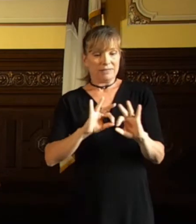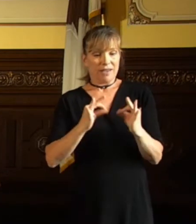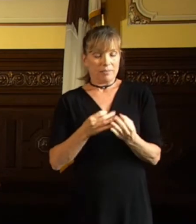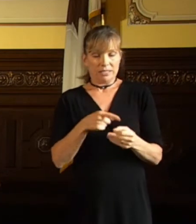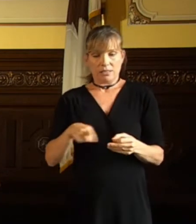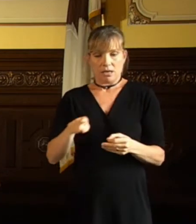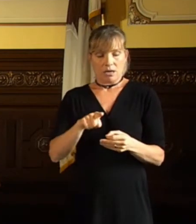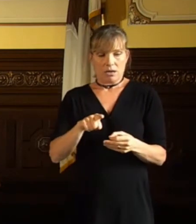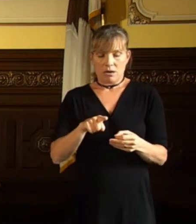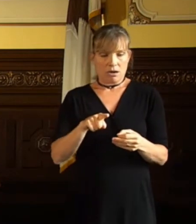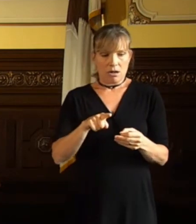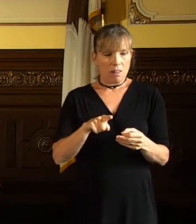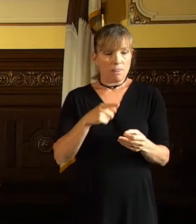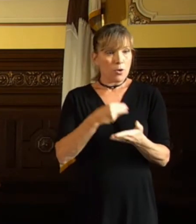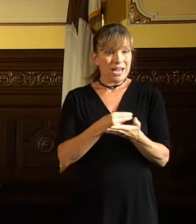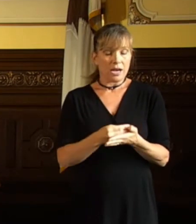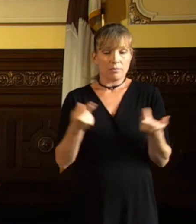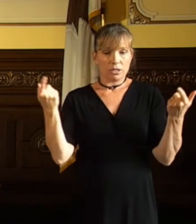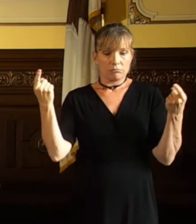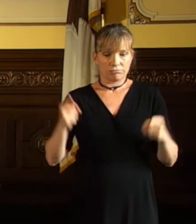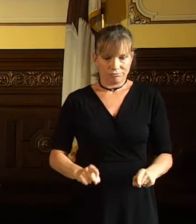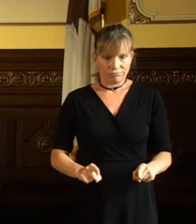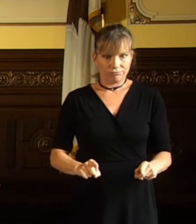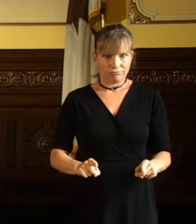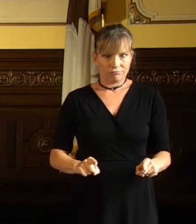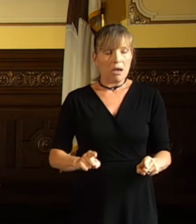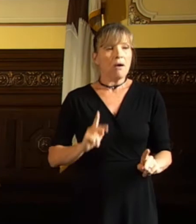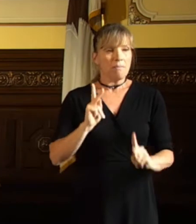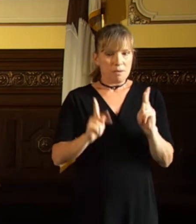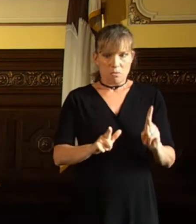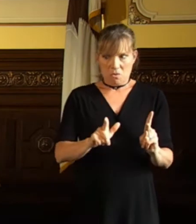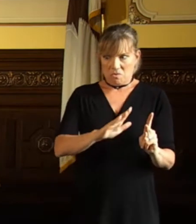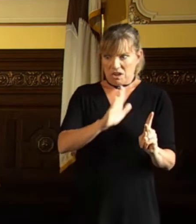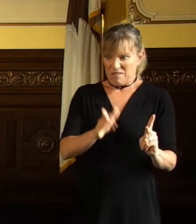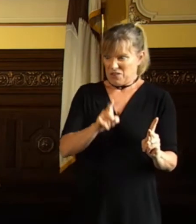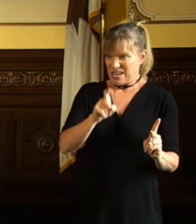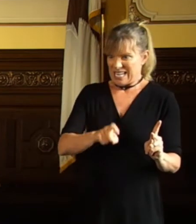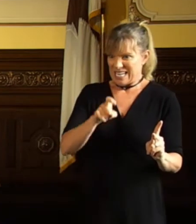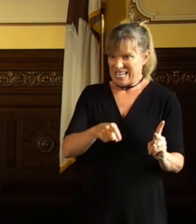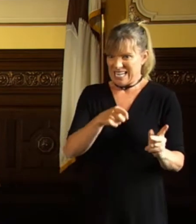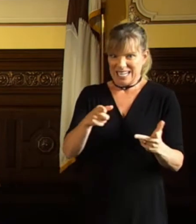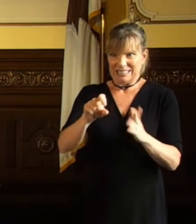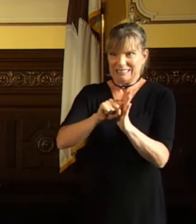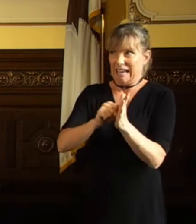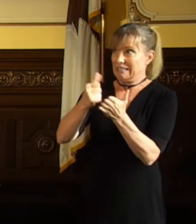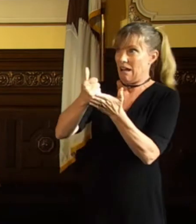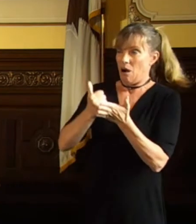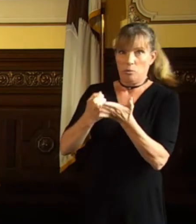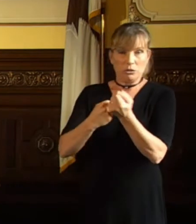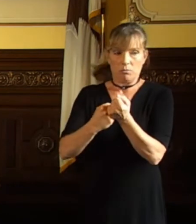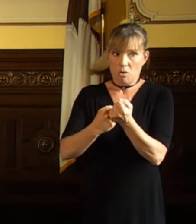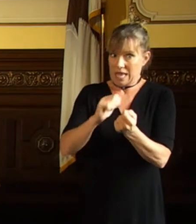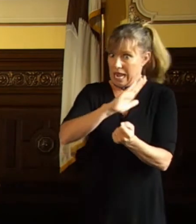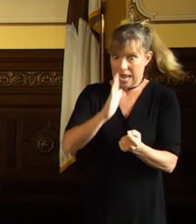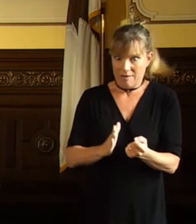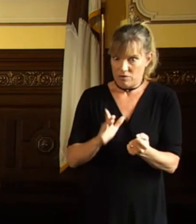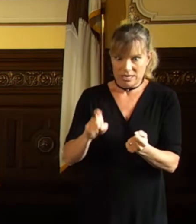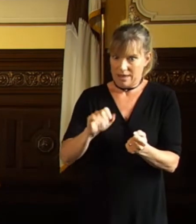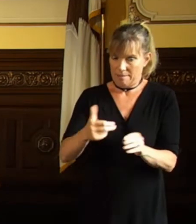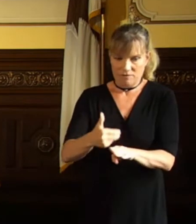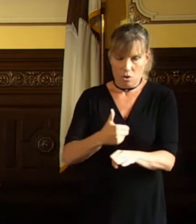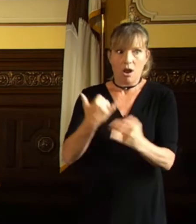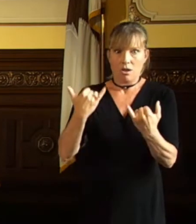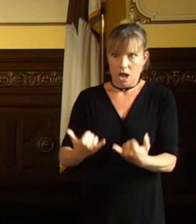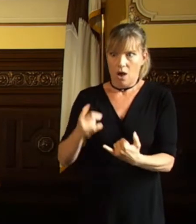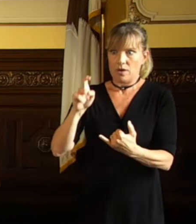families drop their incomes substantially, people who've never needed the state's supports, perhaps,